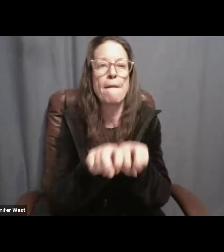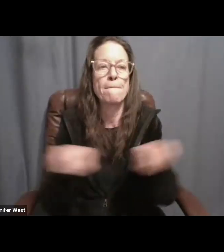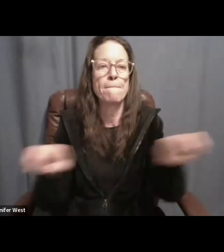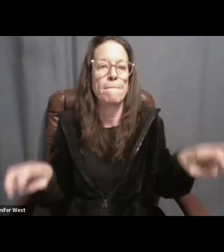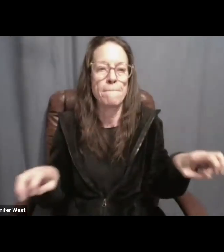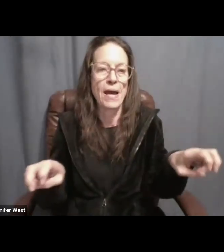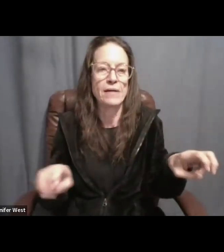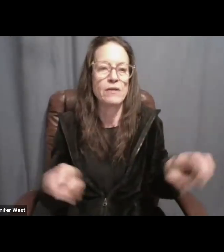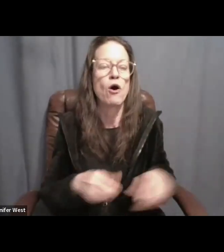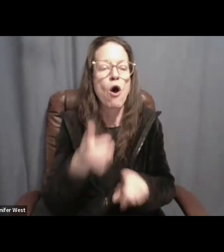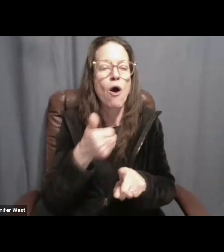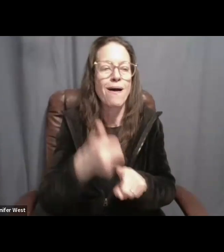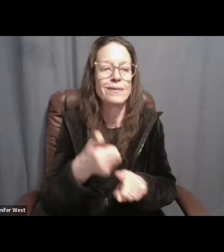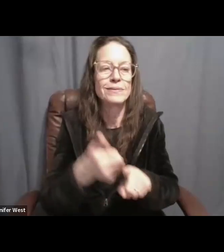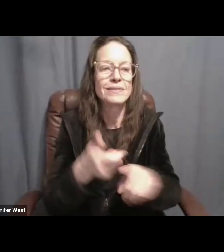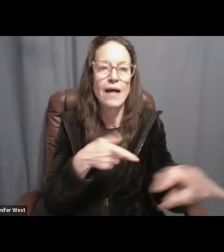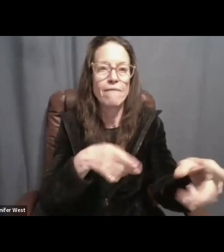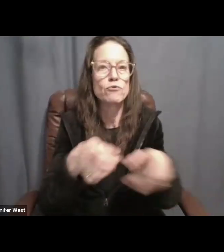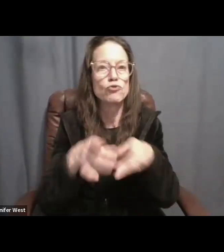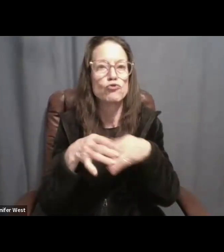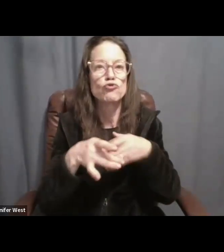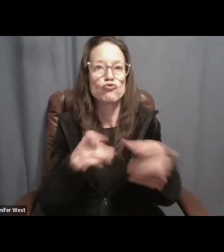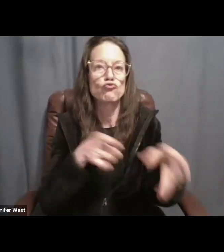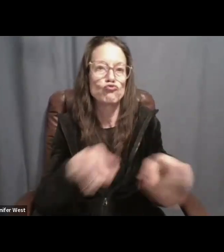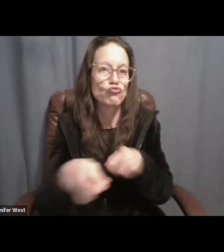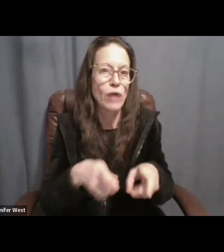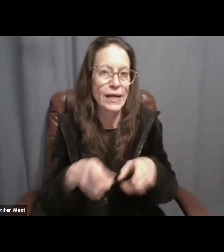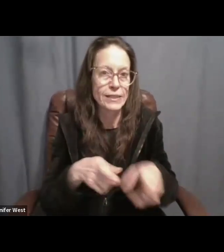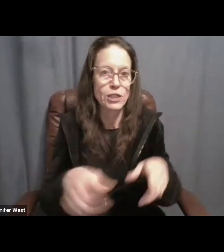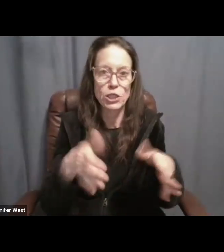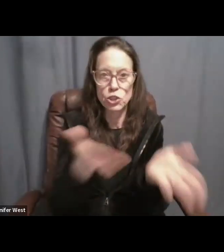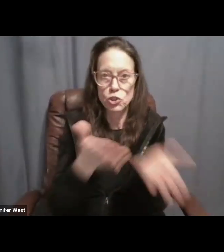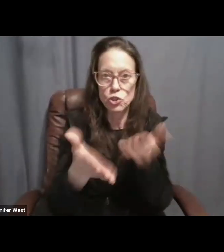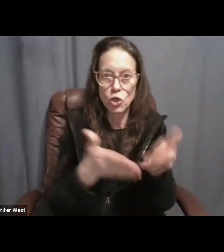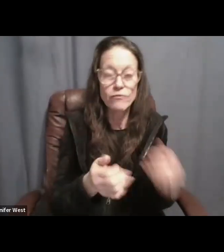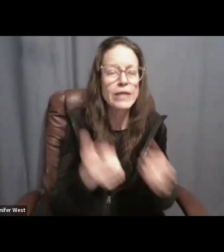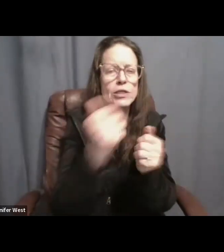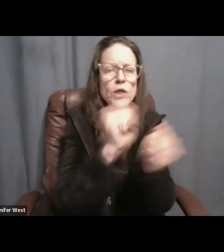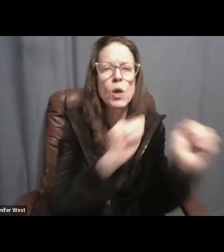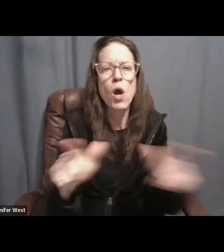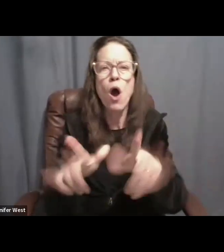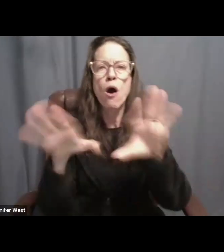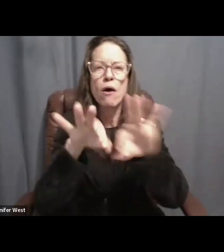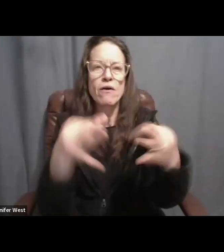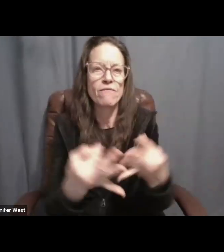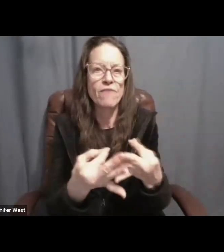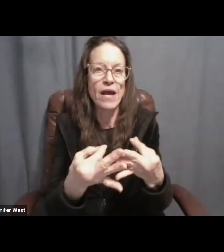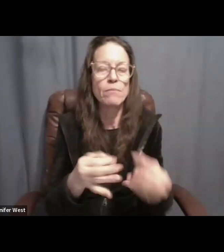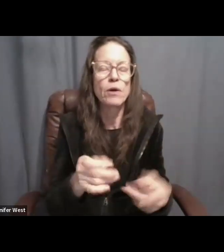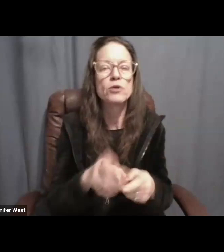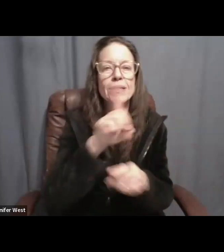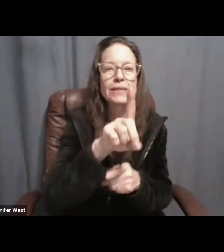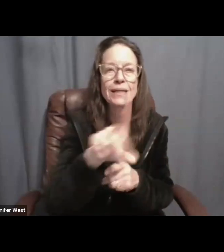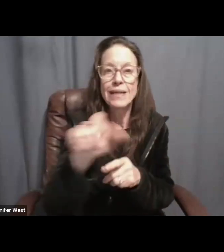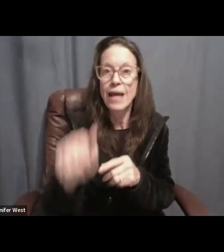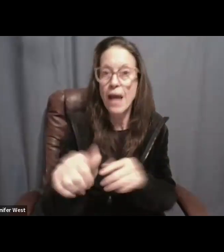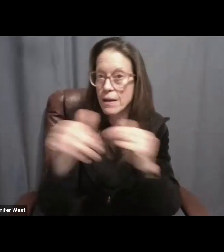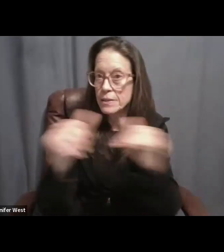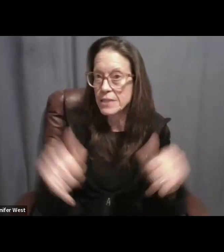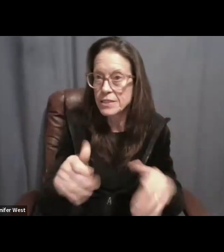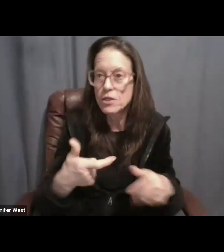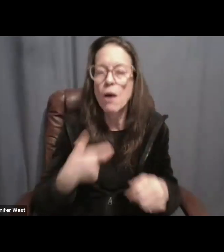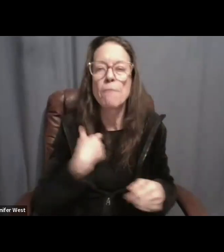self-directed services. Each of these families have gone through different journeys to navigate the DDA system, and they are here to share